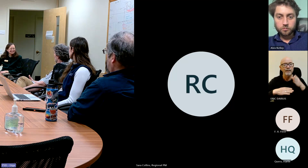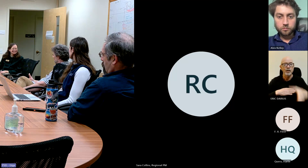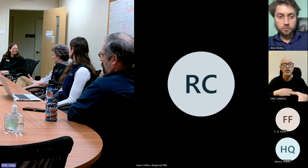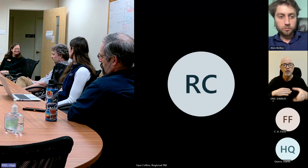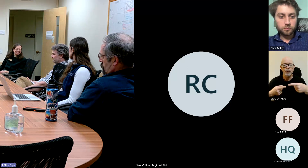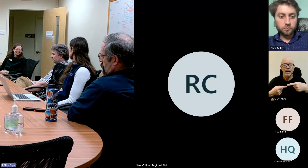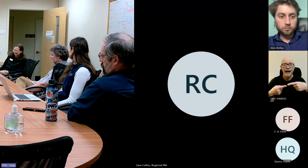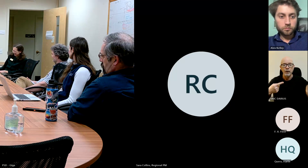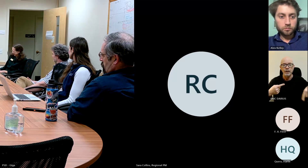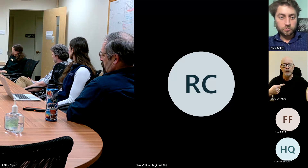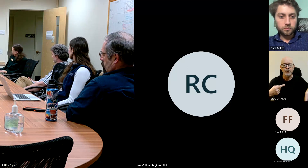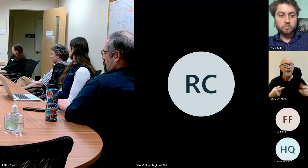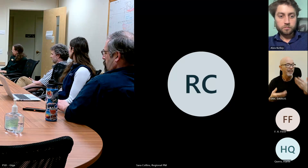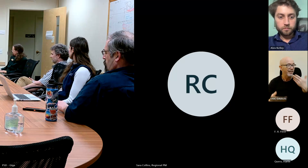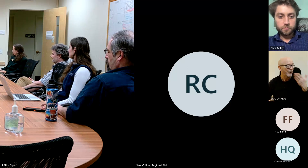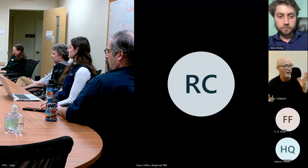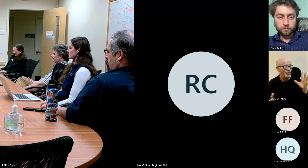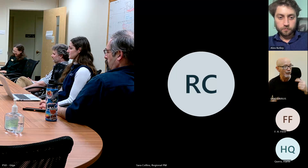Thanks. Thank you.